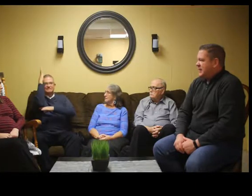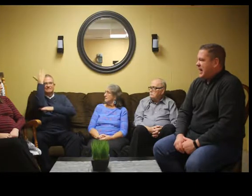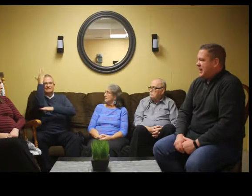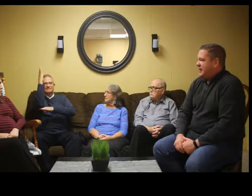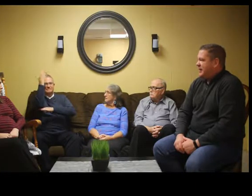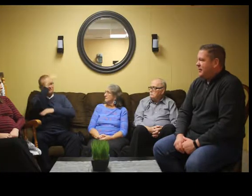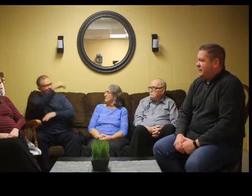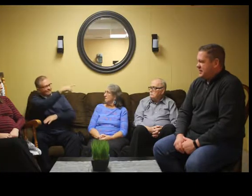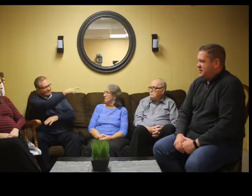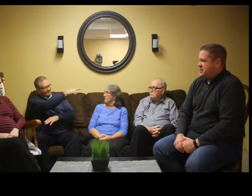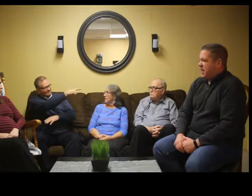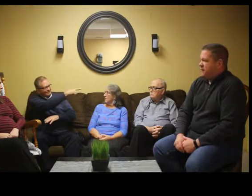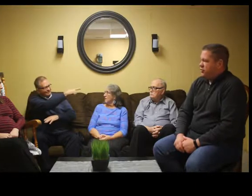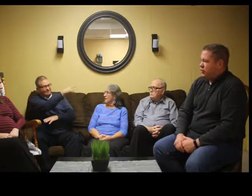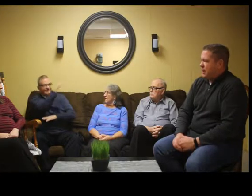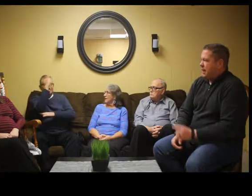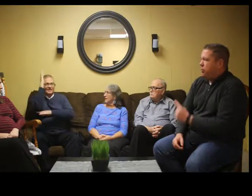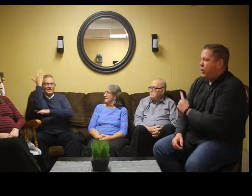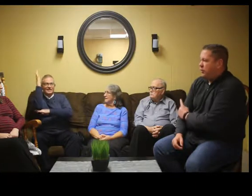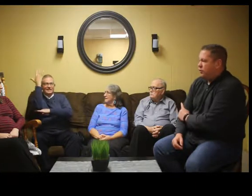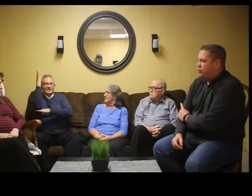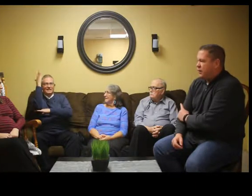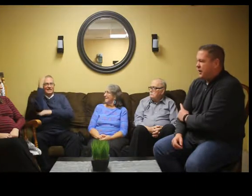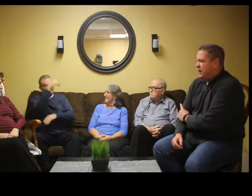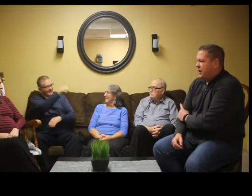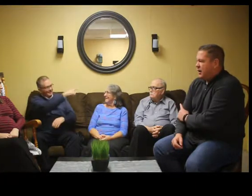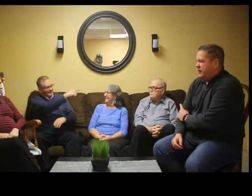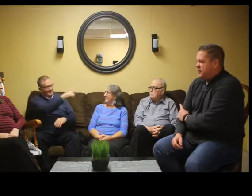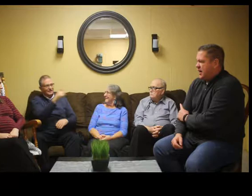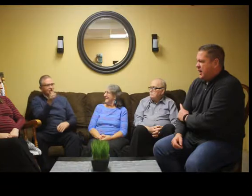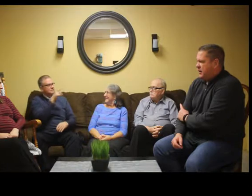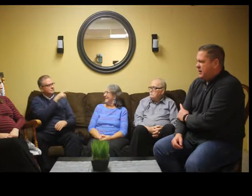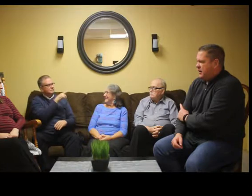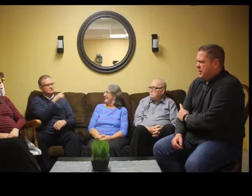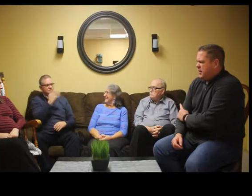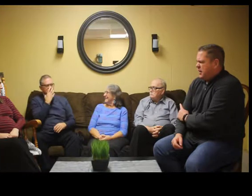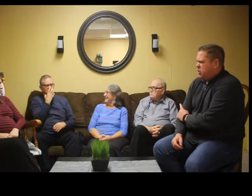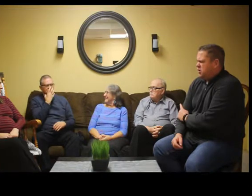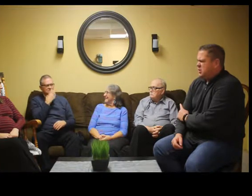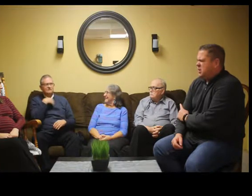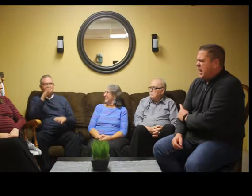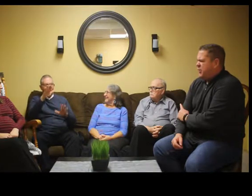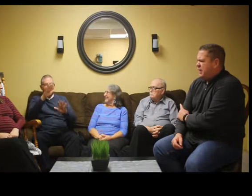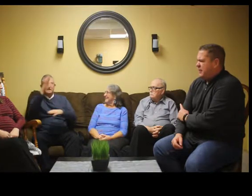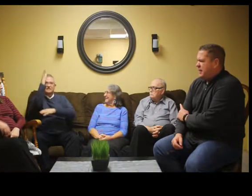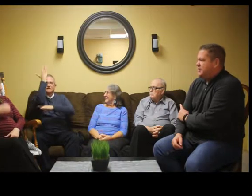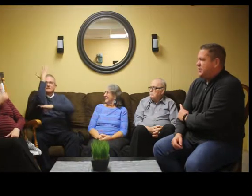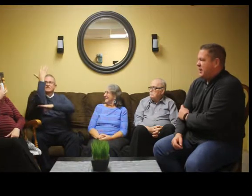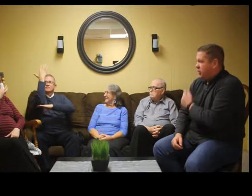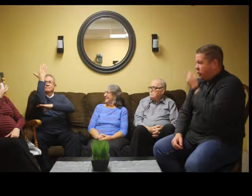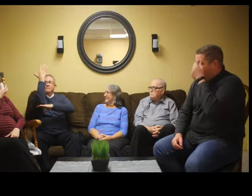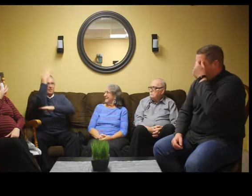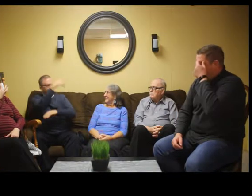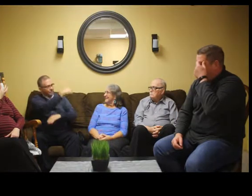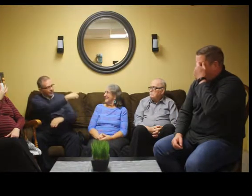hey, this is the sign for tree, and I pointed to a tree on the side. And he looked still angry at me. I said, okay, look, watch.